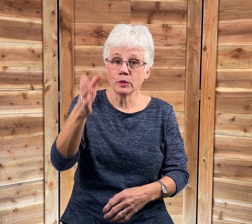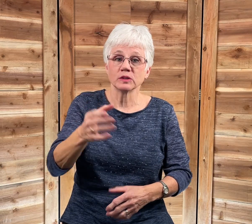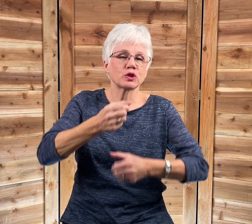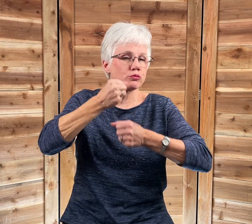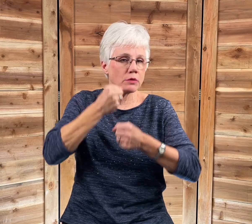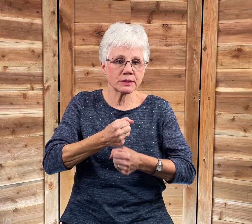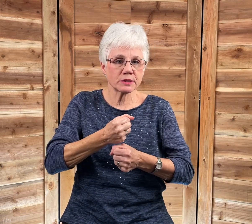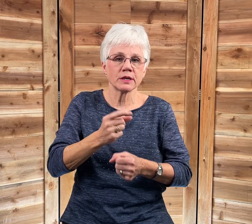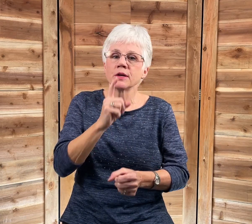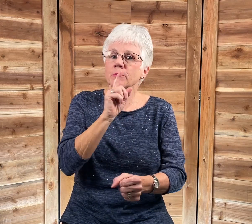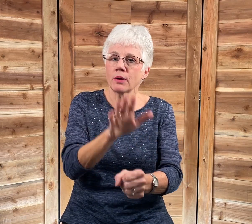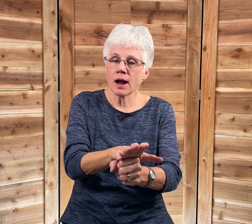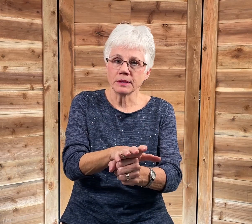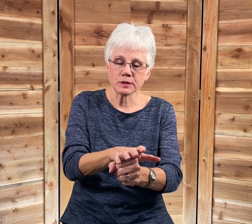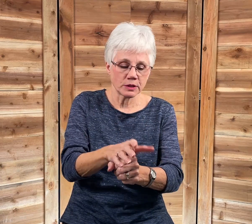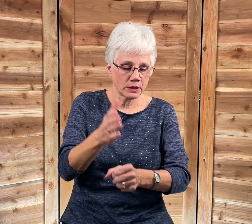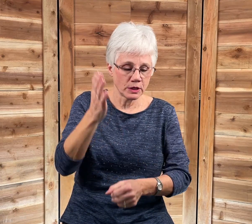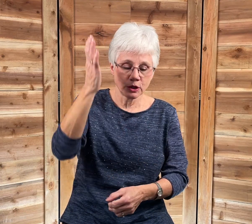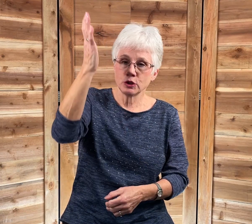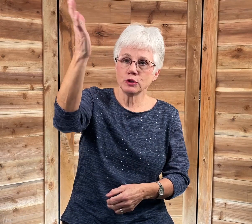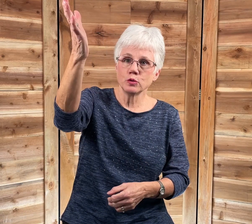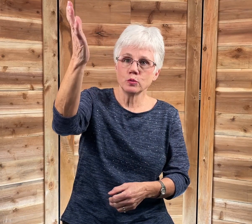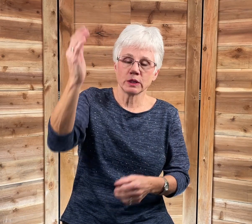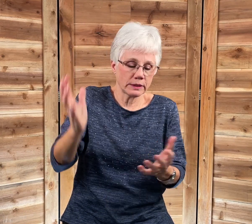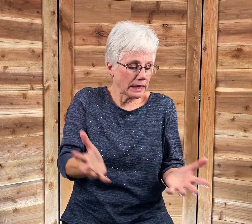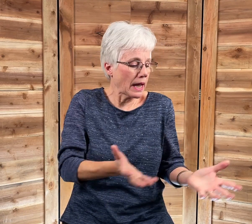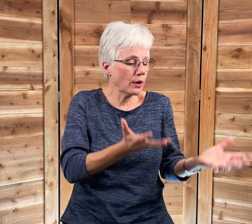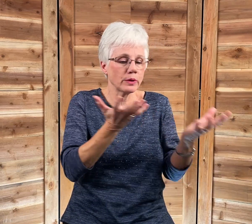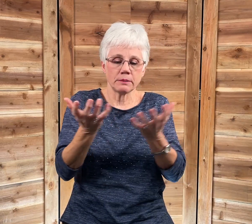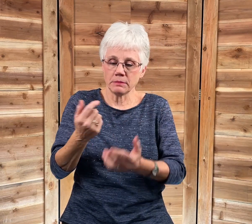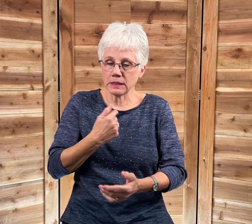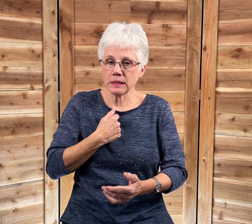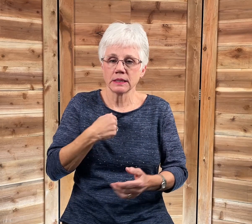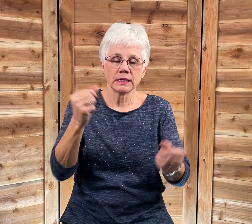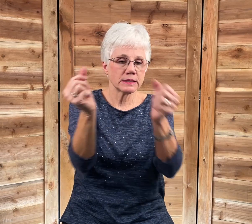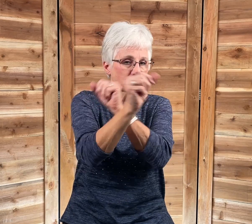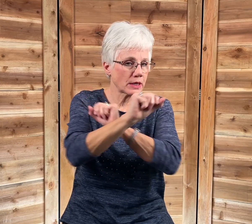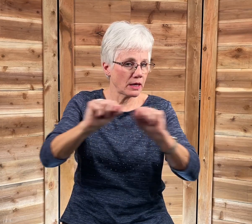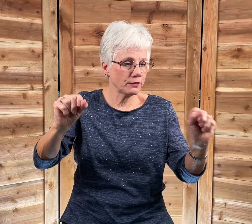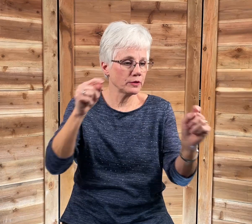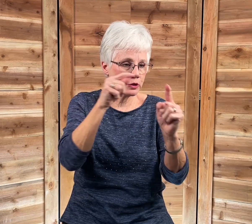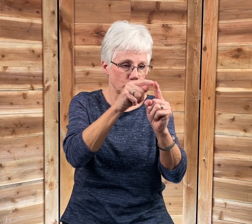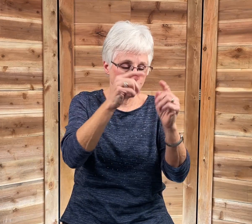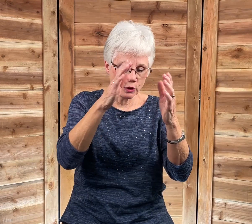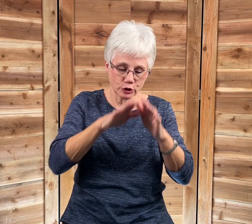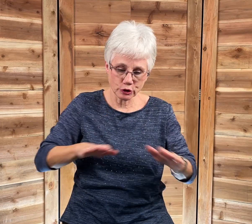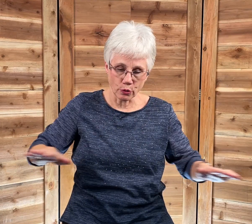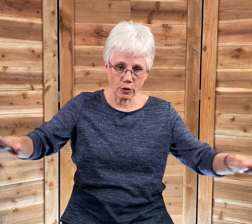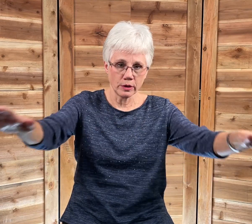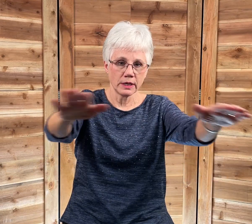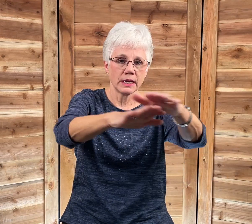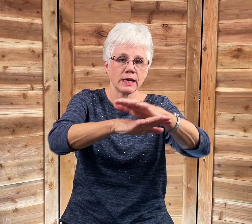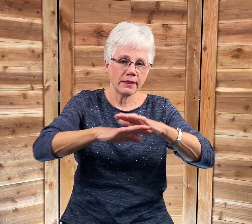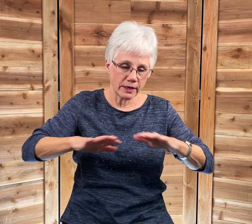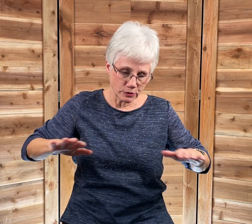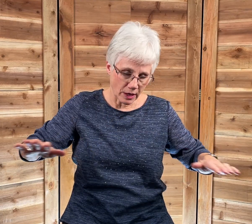I will trust the promise. You will carry me safe to